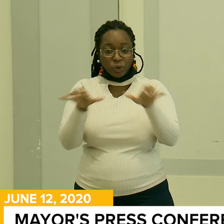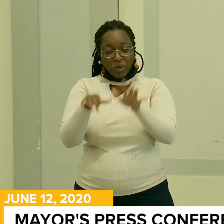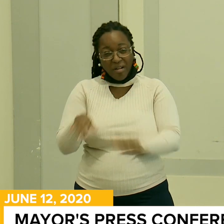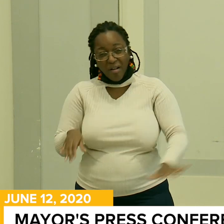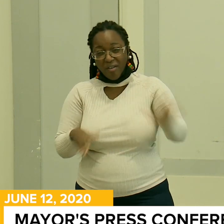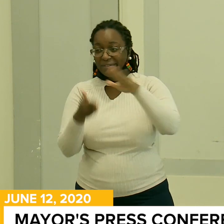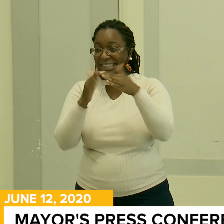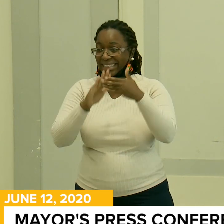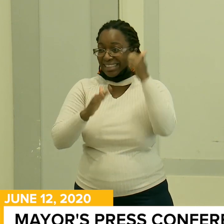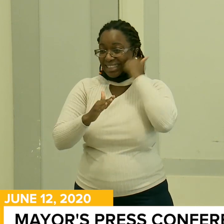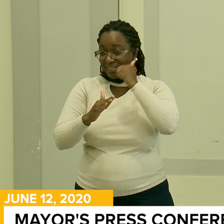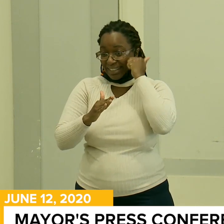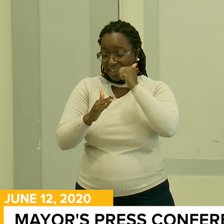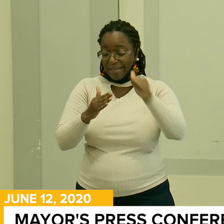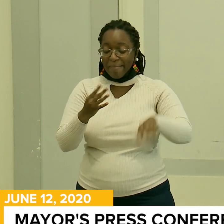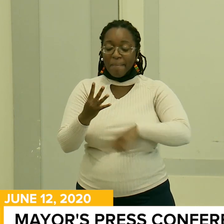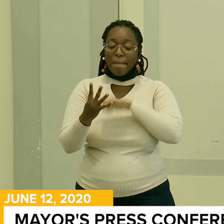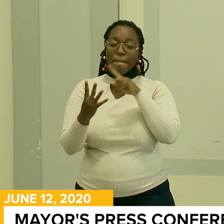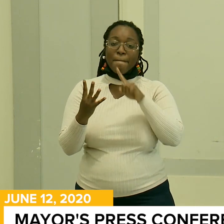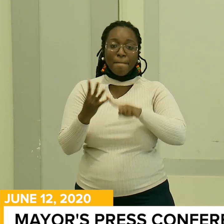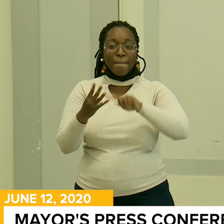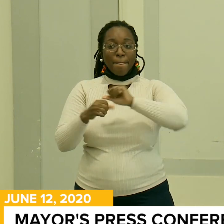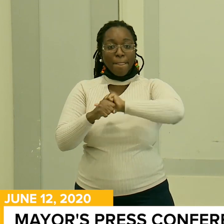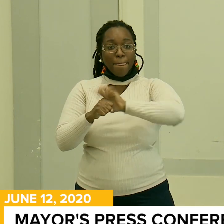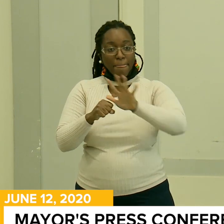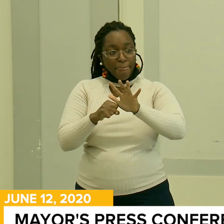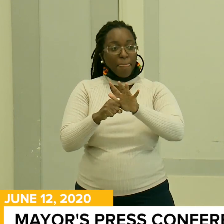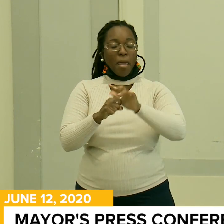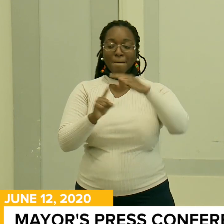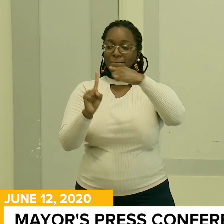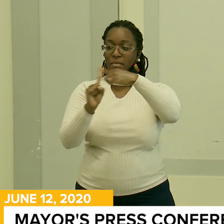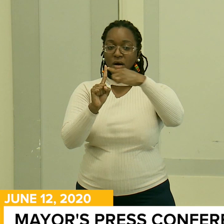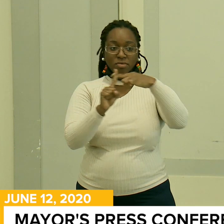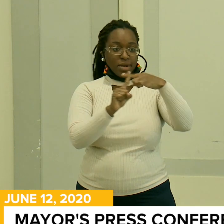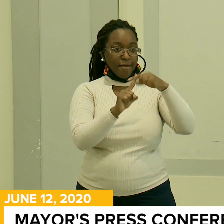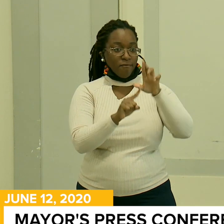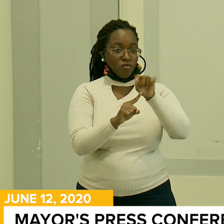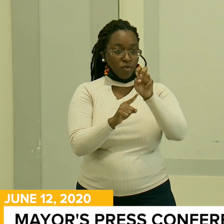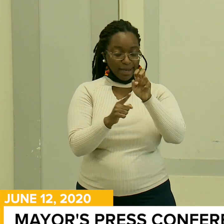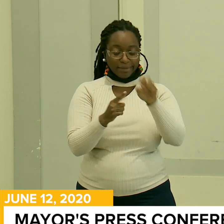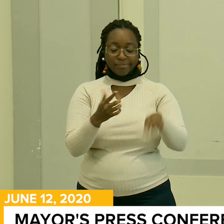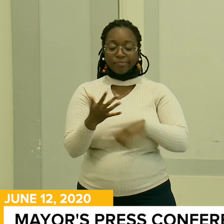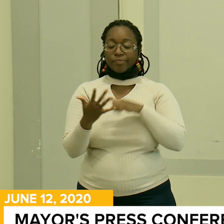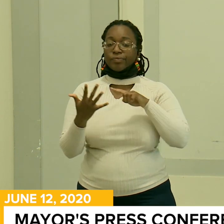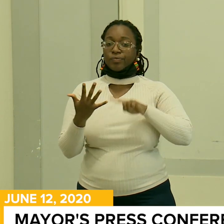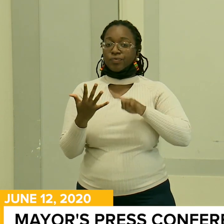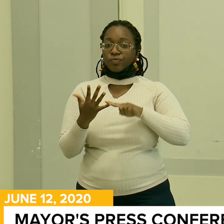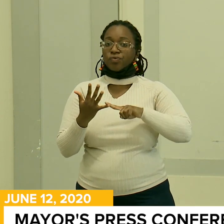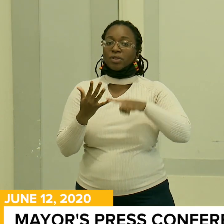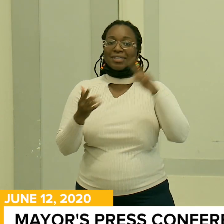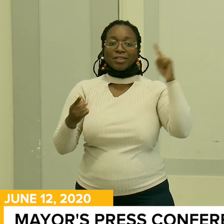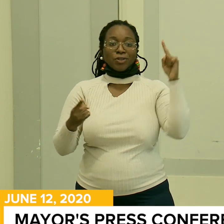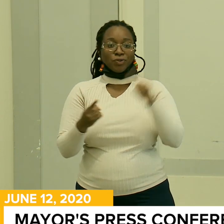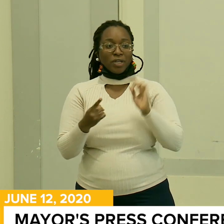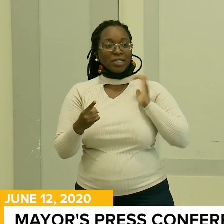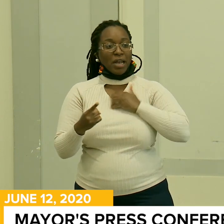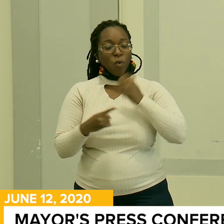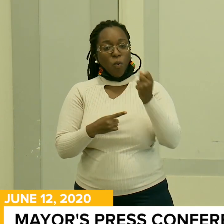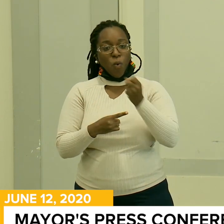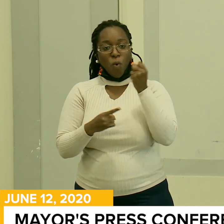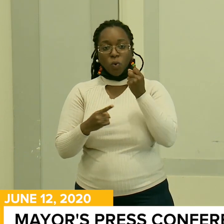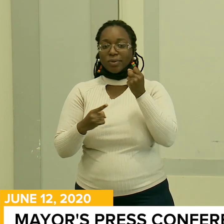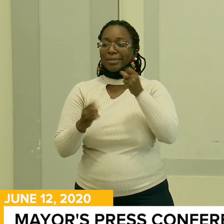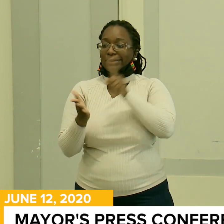city, a decrease in our COVID-19 positivity rates, and a decrease or holding steady in our intensive and acute